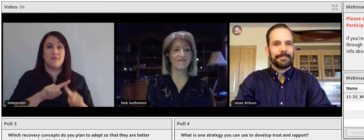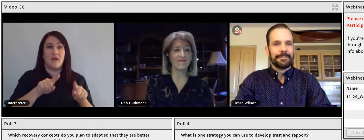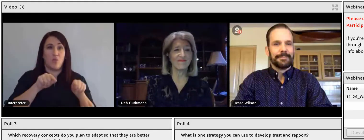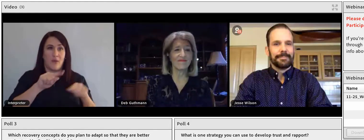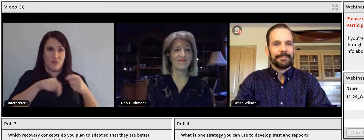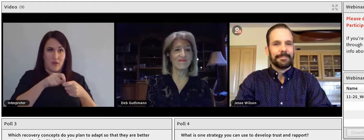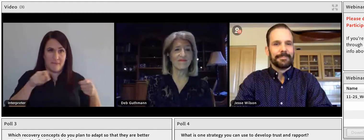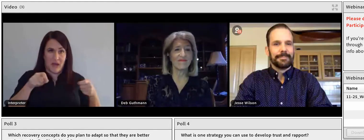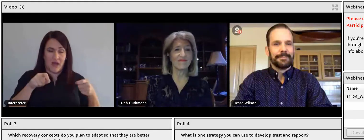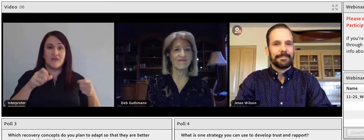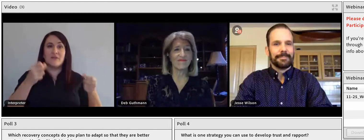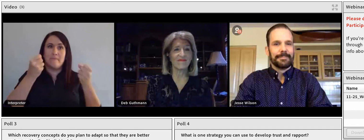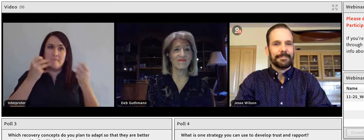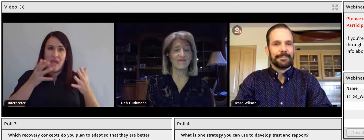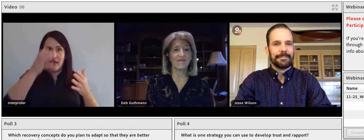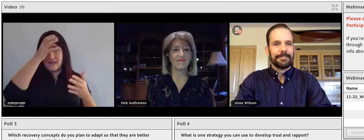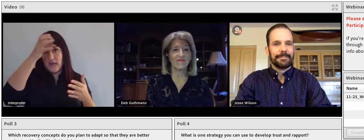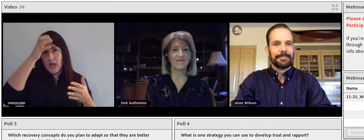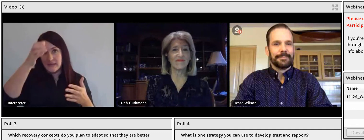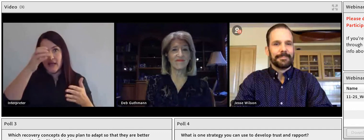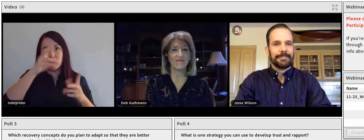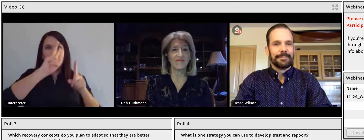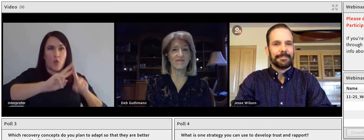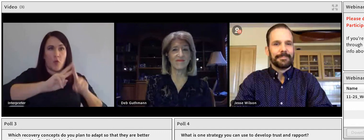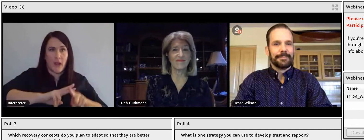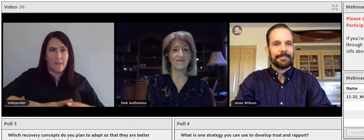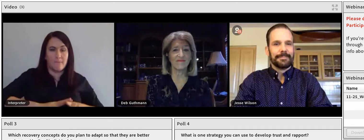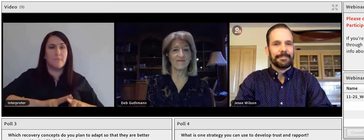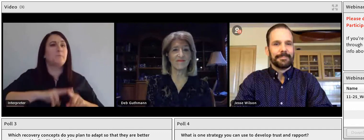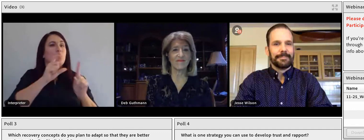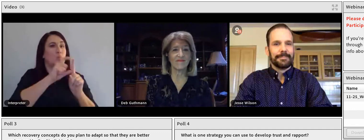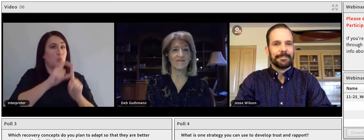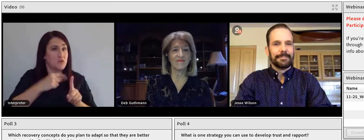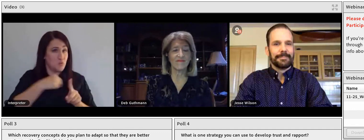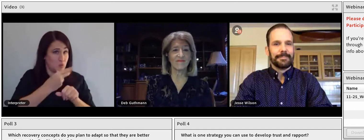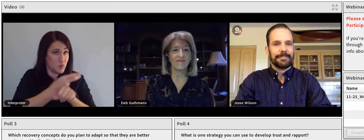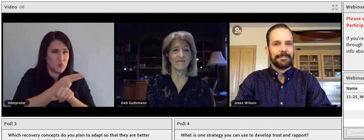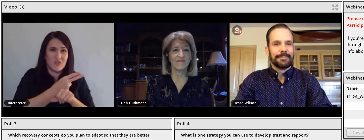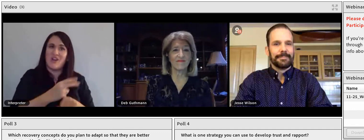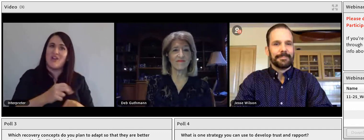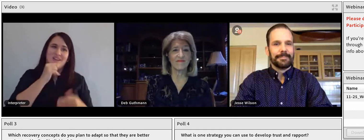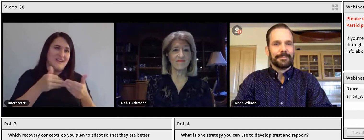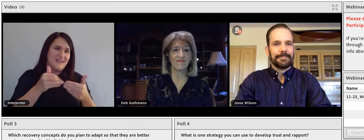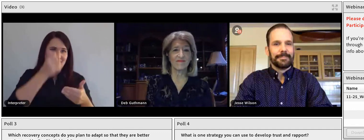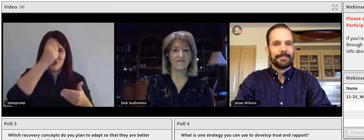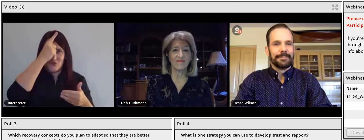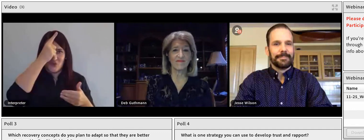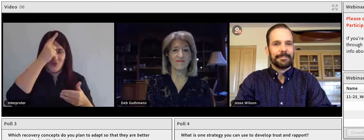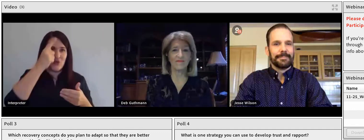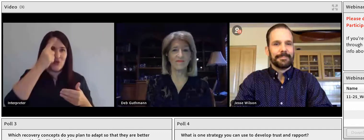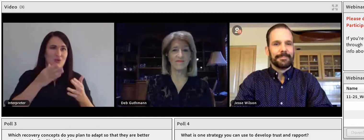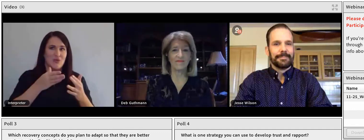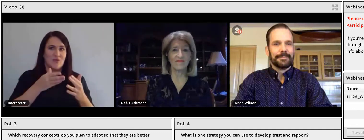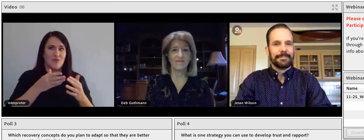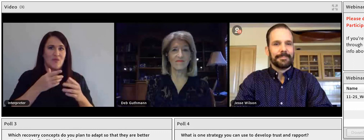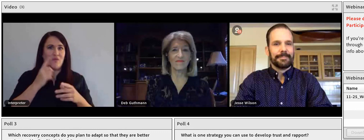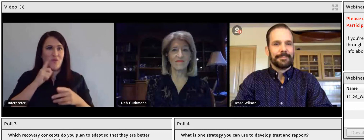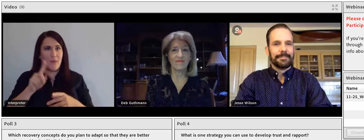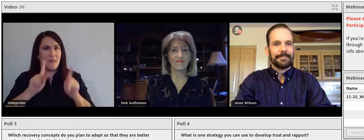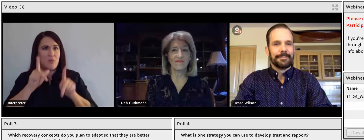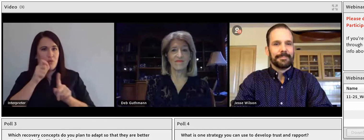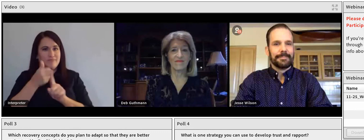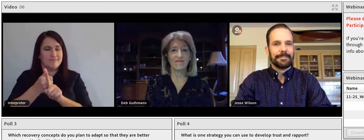wrap up that many of the concepts and the vocabulary words that we use are not easily understandable by people who are deaf